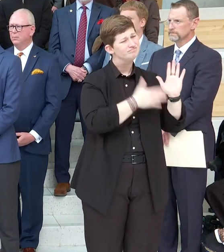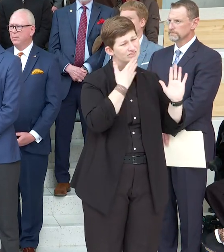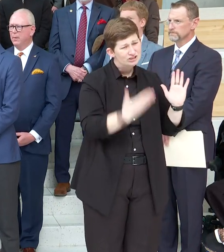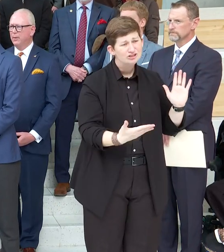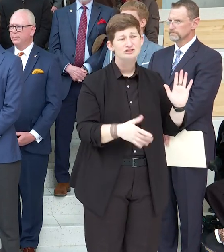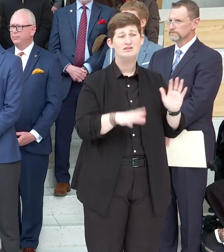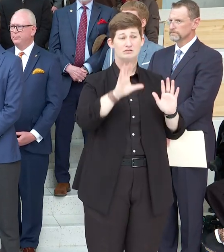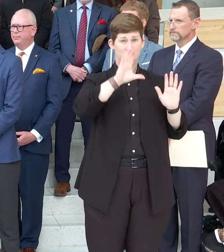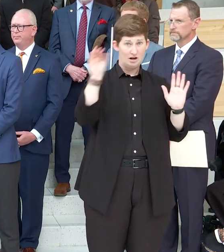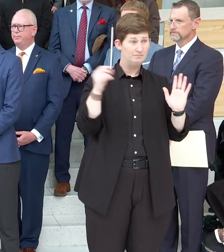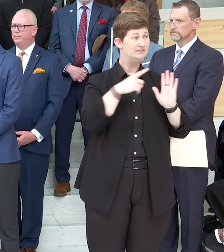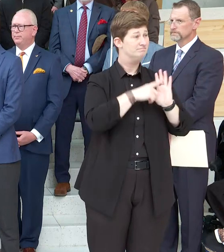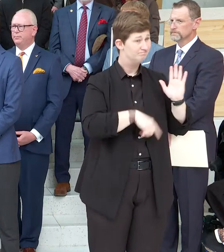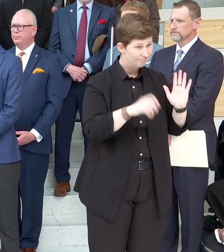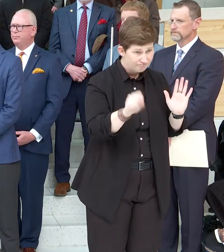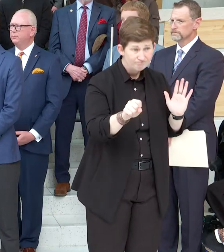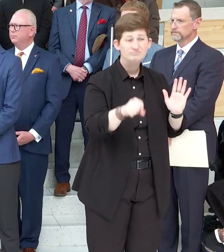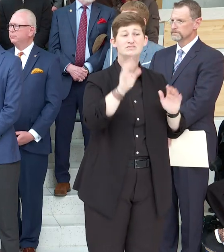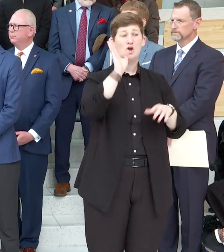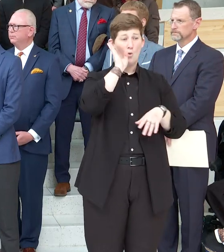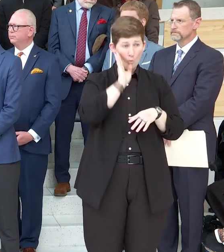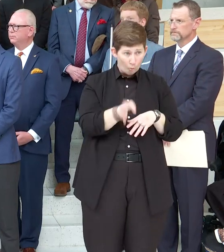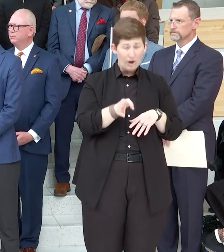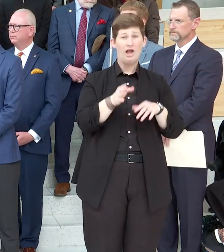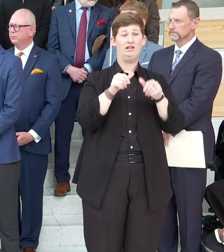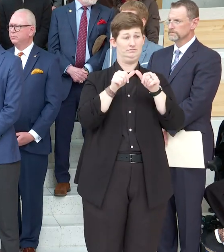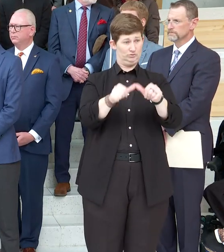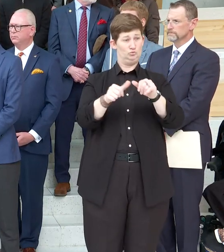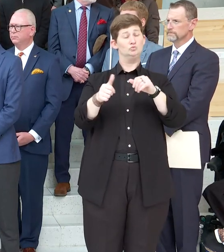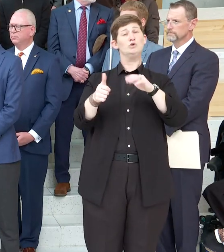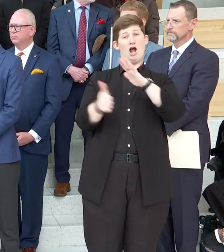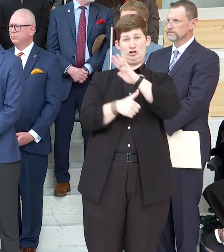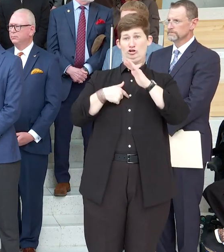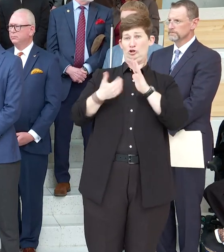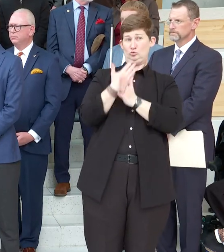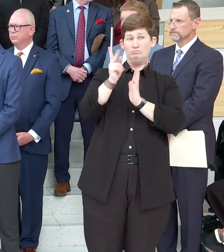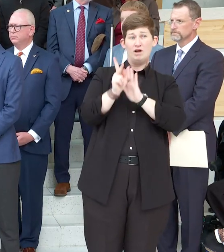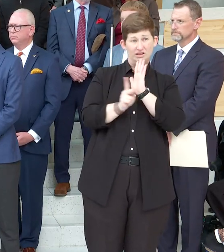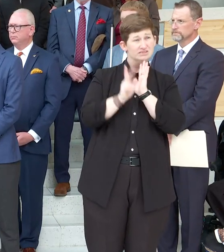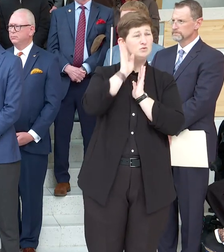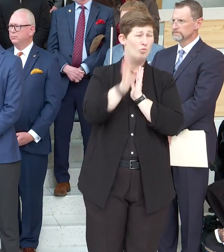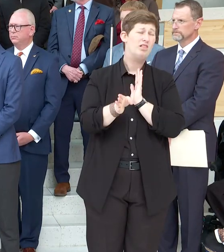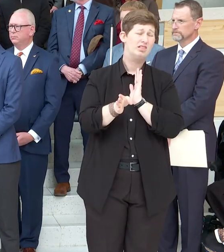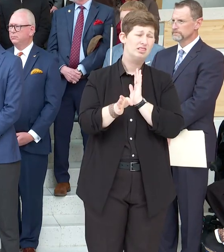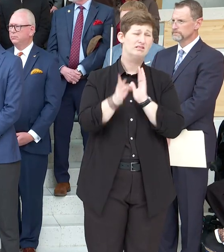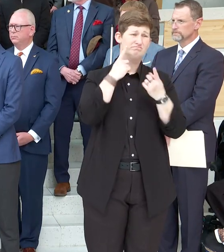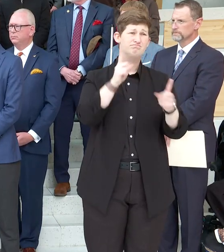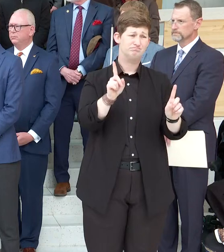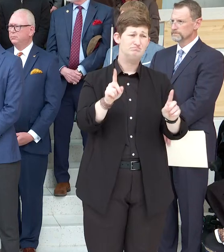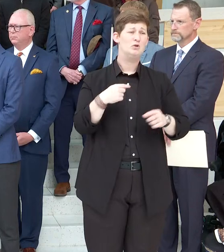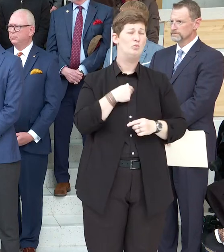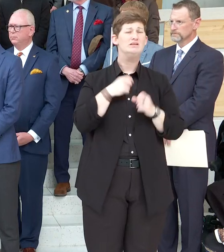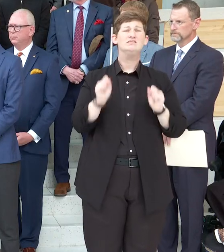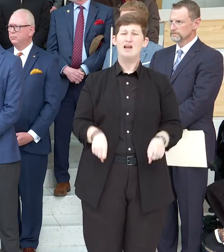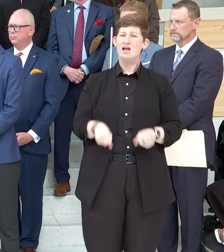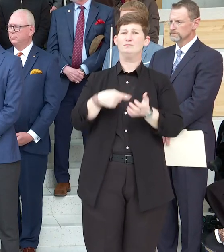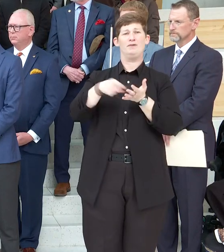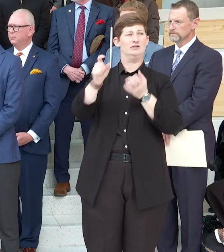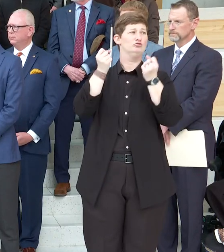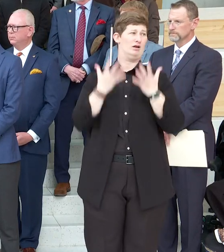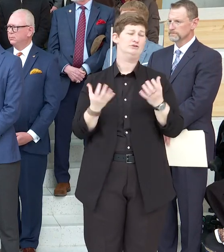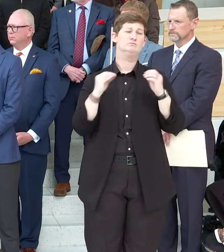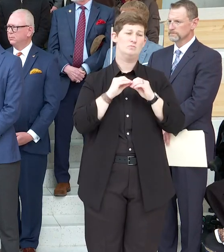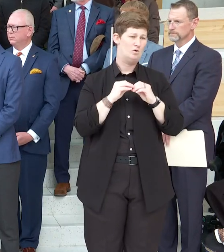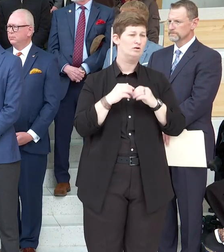operate under these basic standards from this long-awaited report. We can pay drivers more and keep this